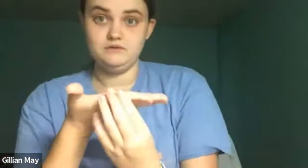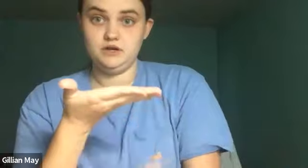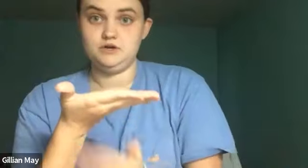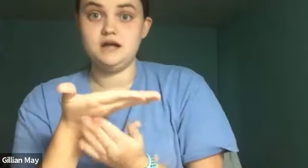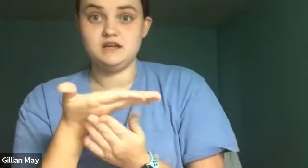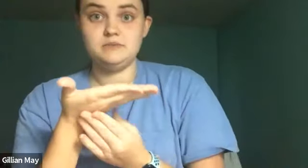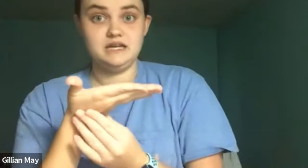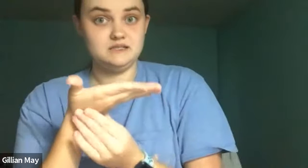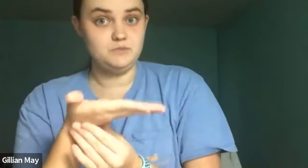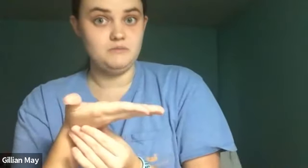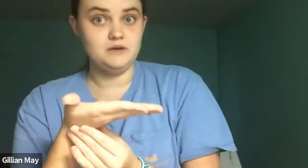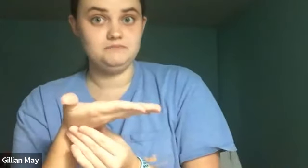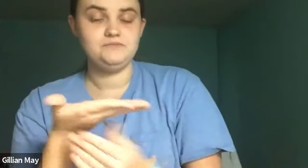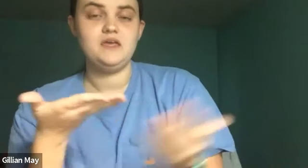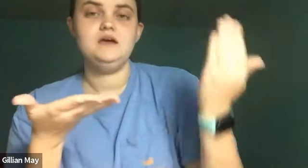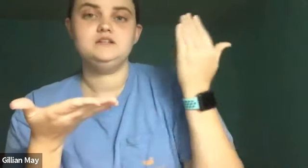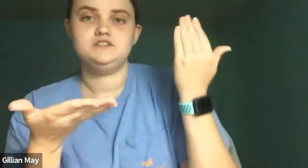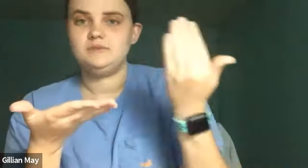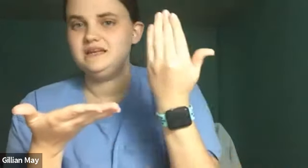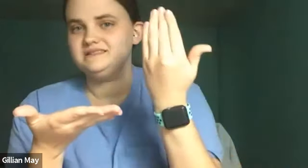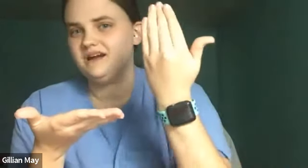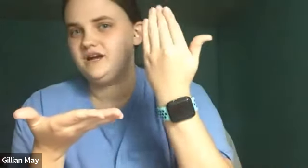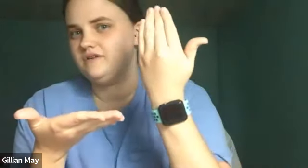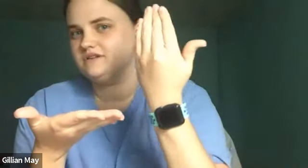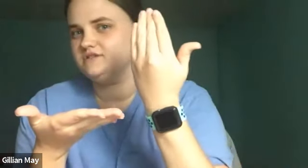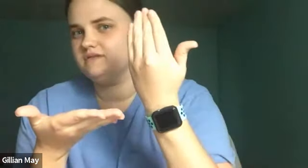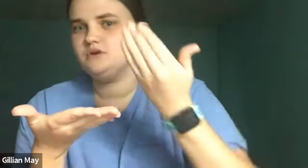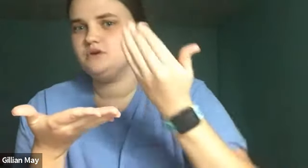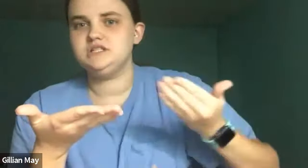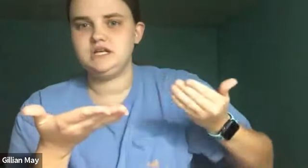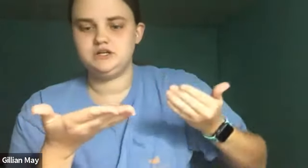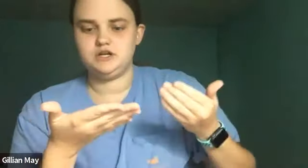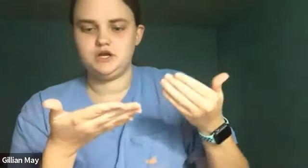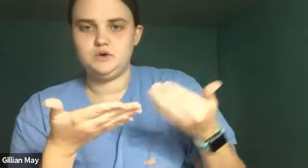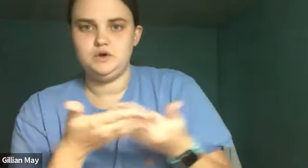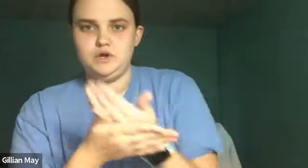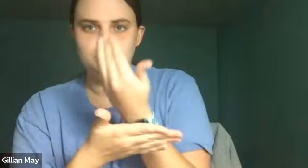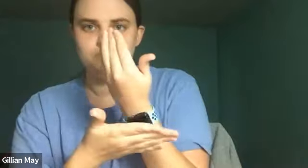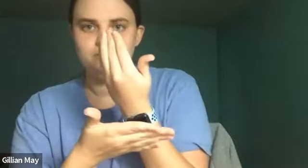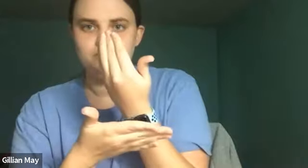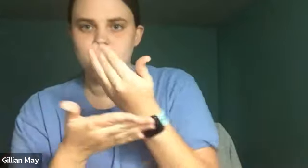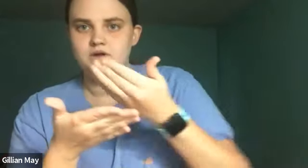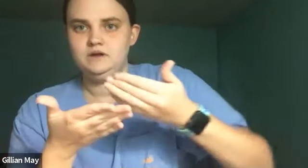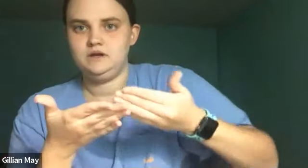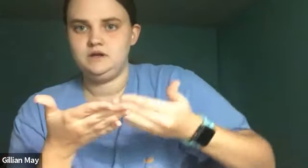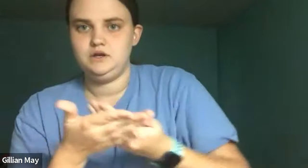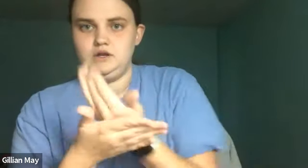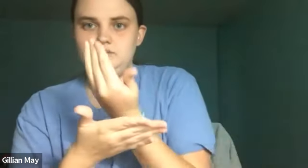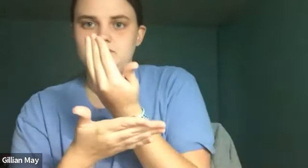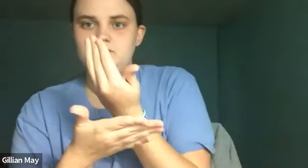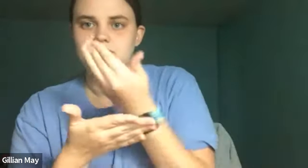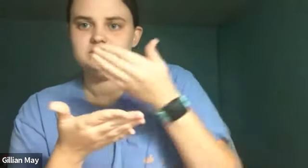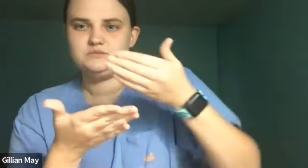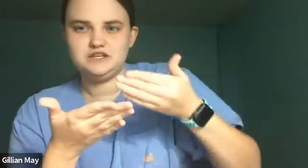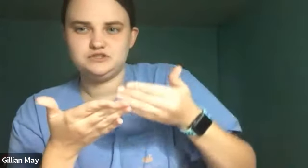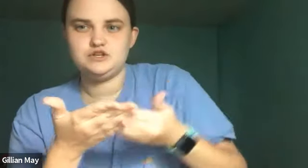Your non-dominant hand's palm up. Dominant hand's kind of also in that motion, and you're gonna go new. New. It's almost like you're scooping.